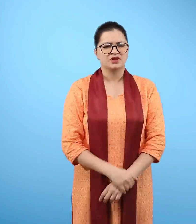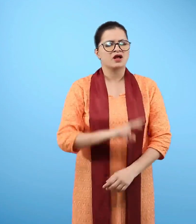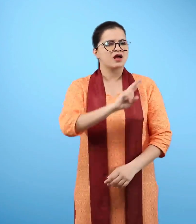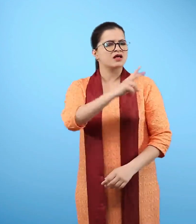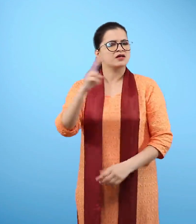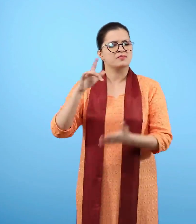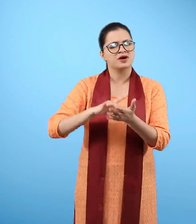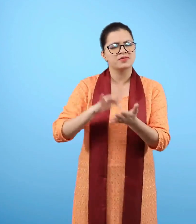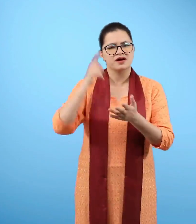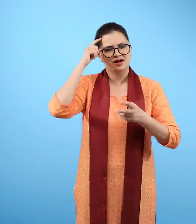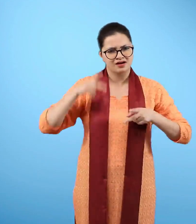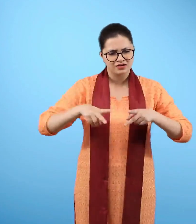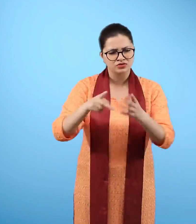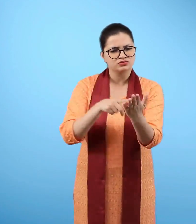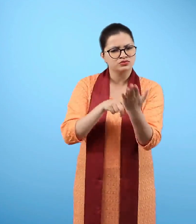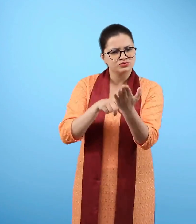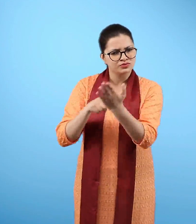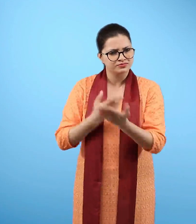and some other roads